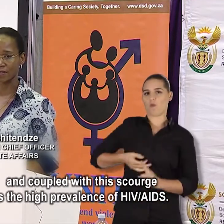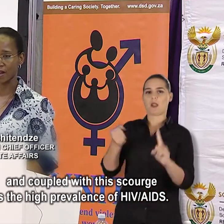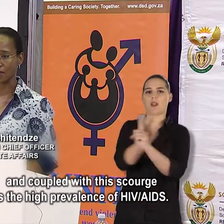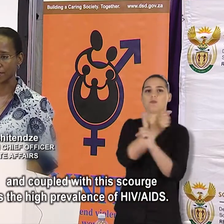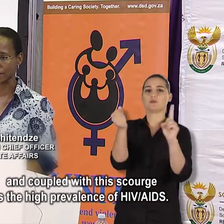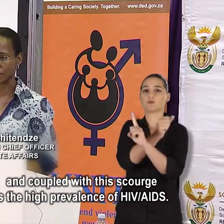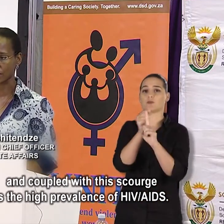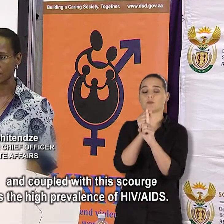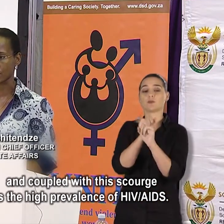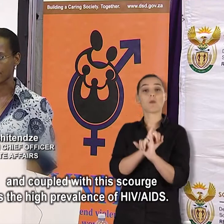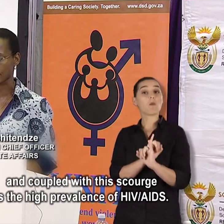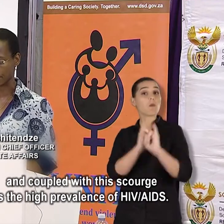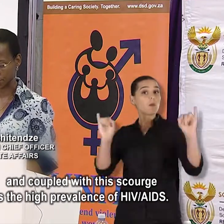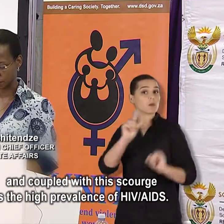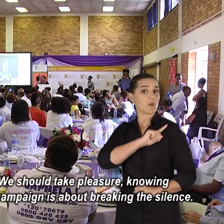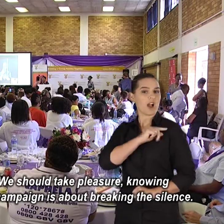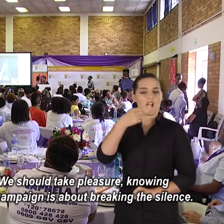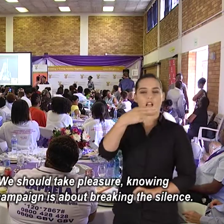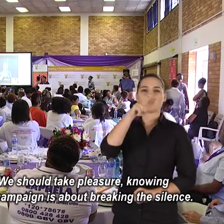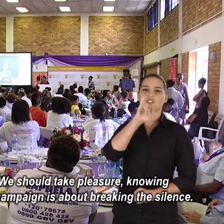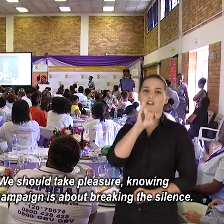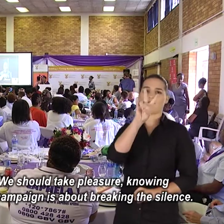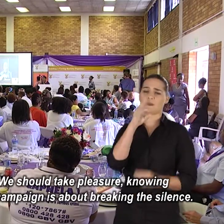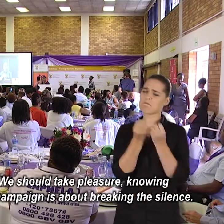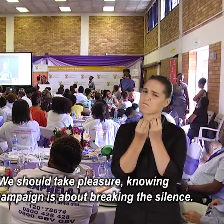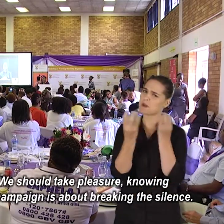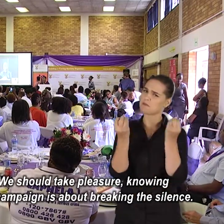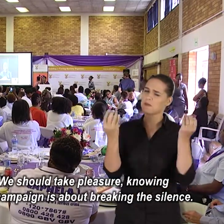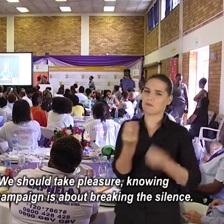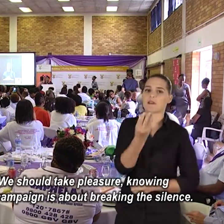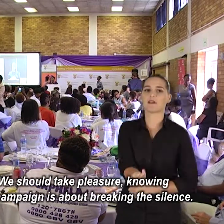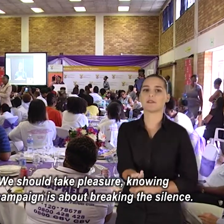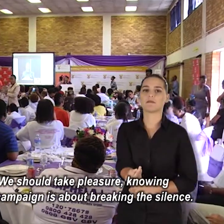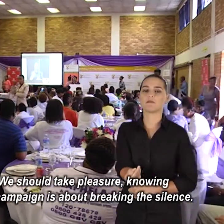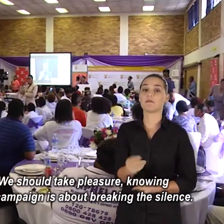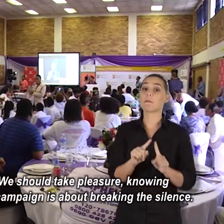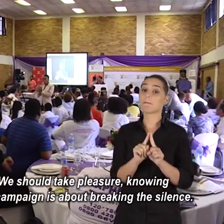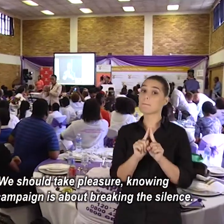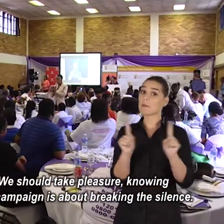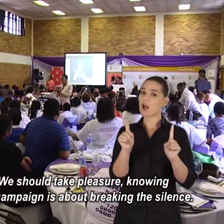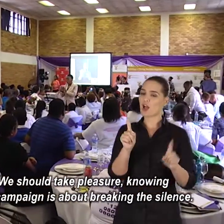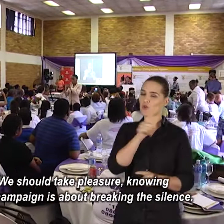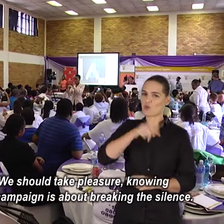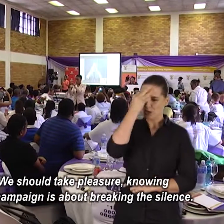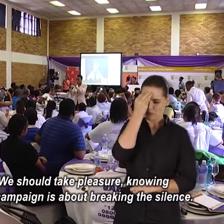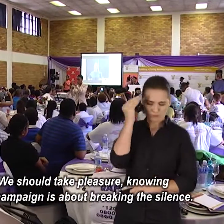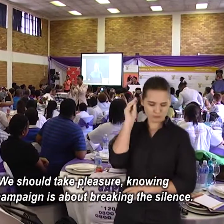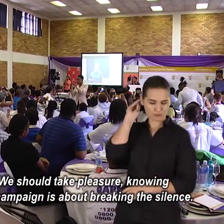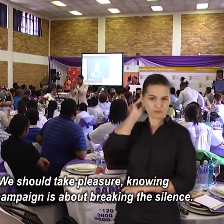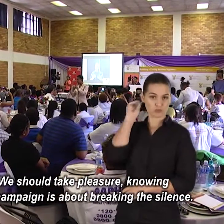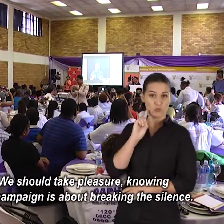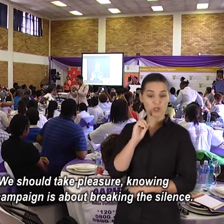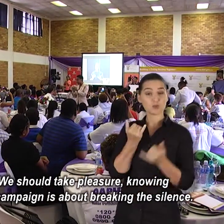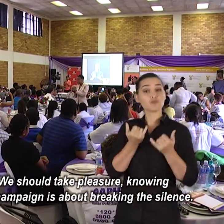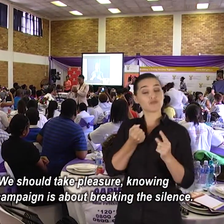scourge is the high prevalence of HIV/AIDS. However, we should take pleasure in knowing that